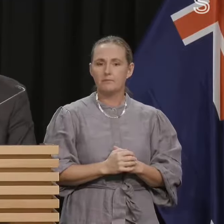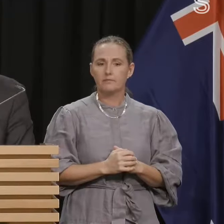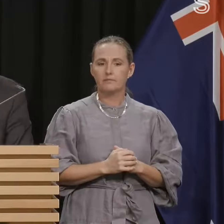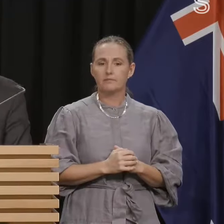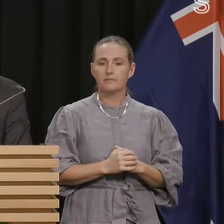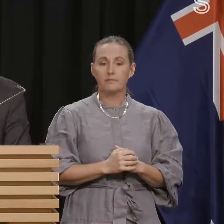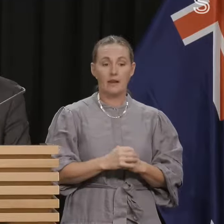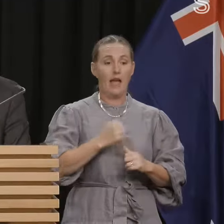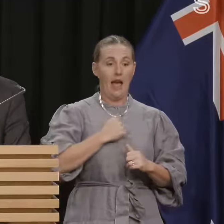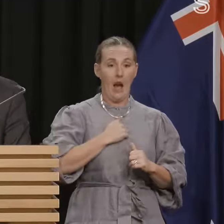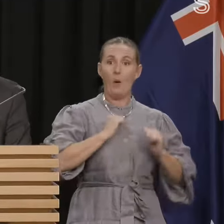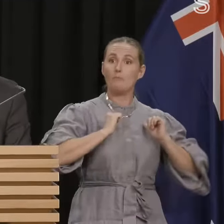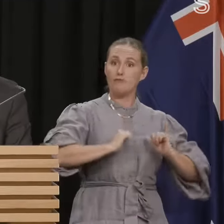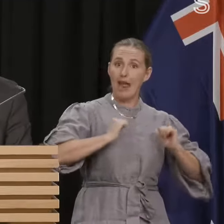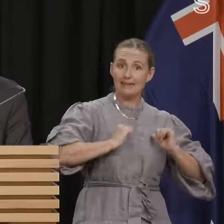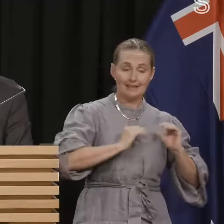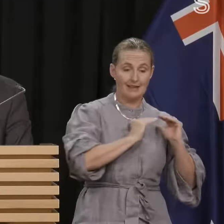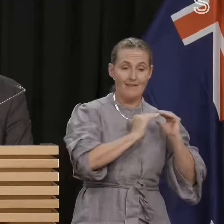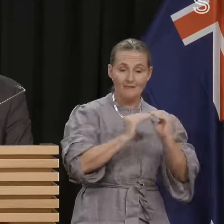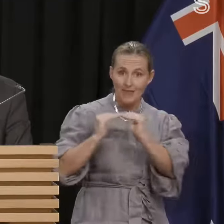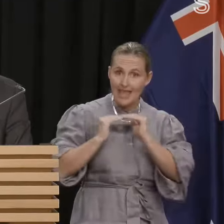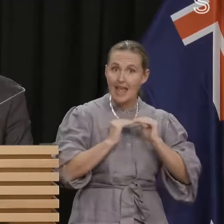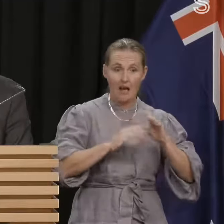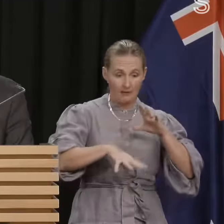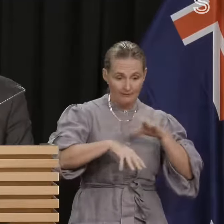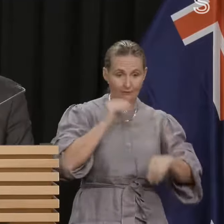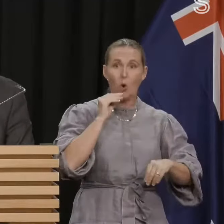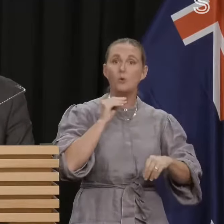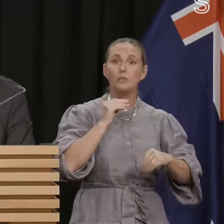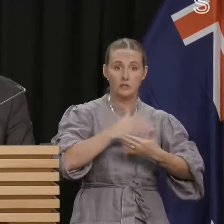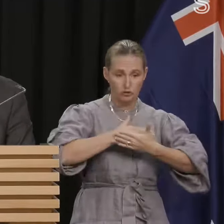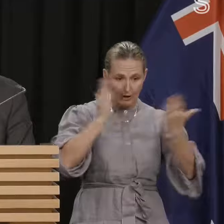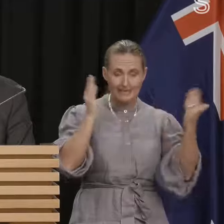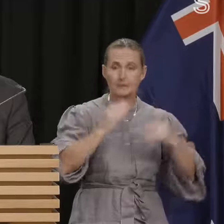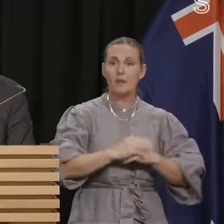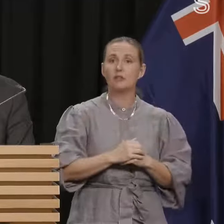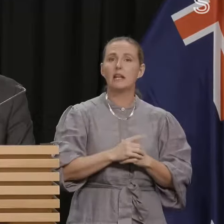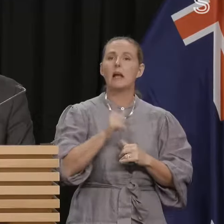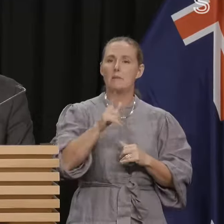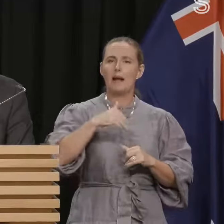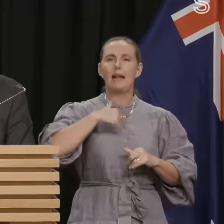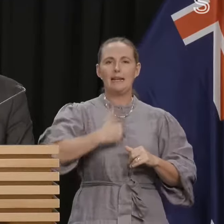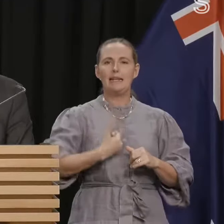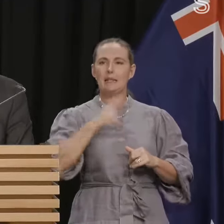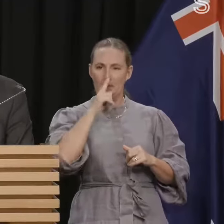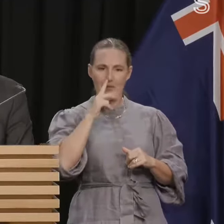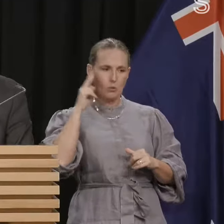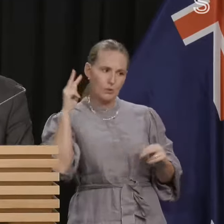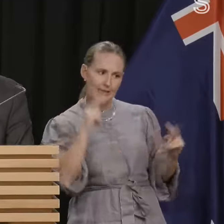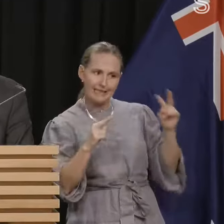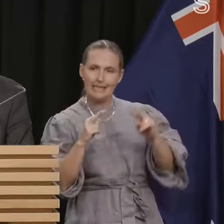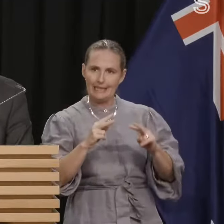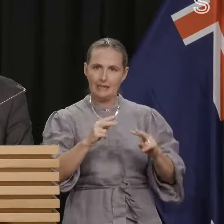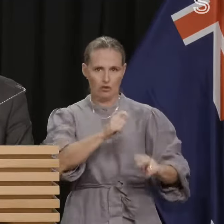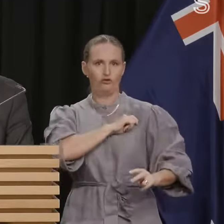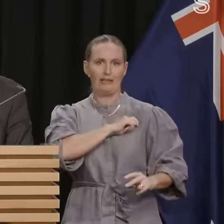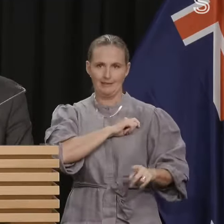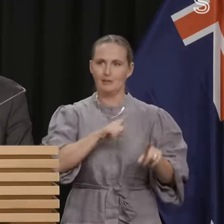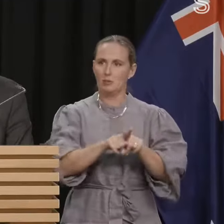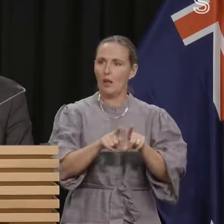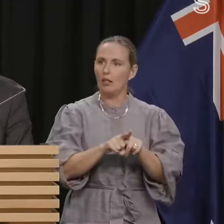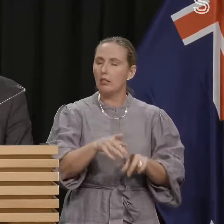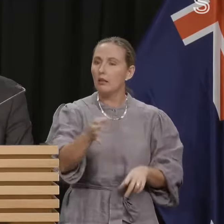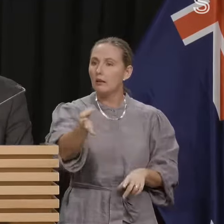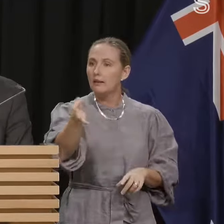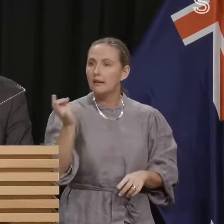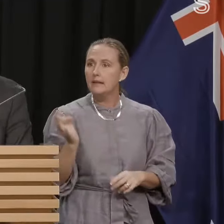practice, being democratic and transparent, that actually perceptions reinforce that as well. Just on your distinction there between third-party